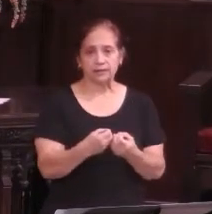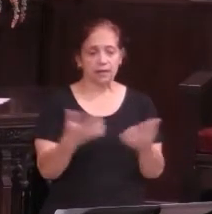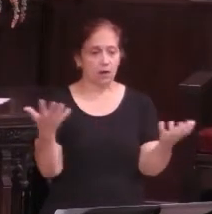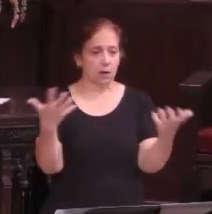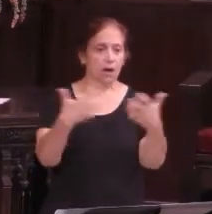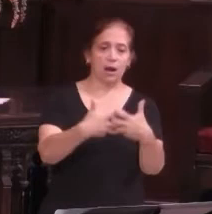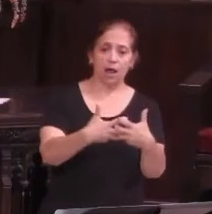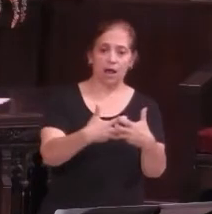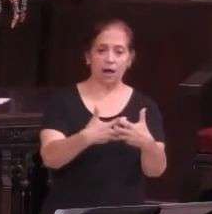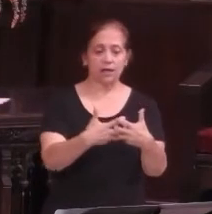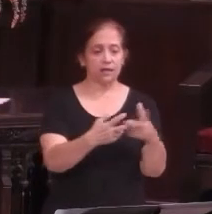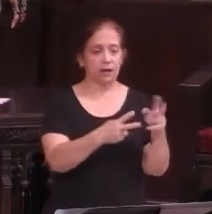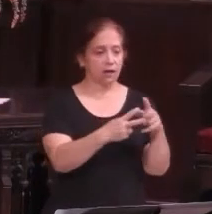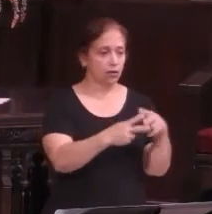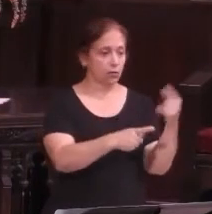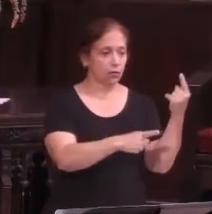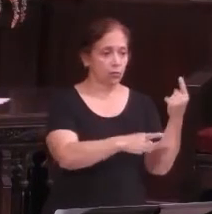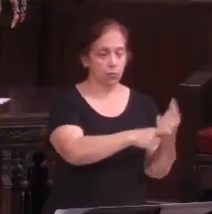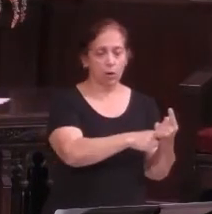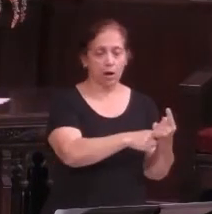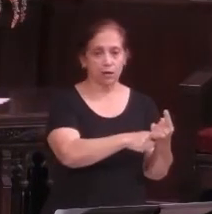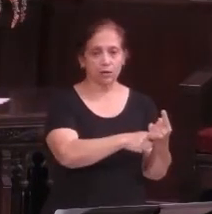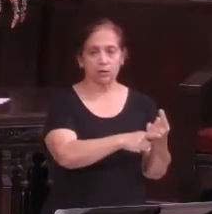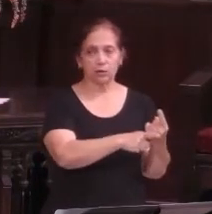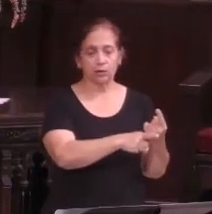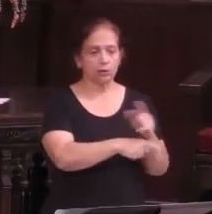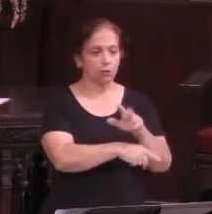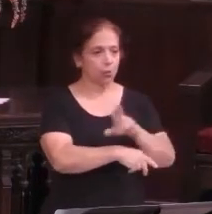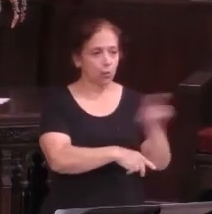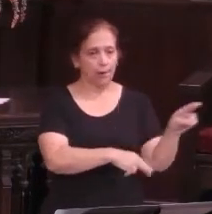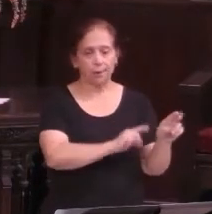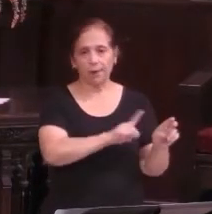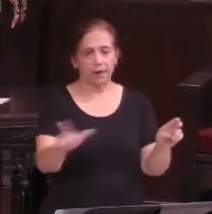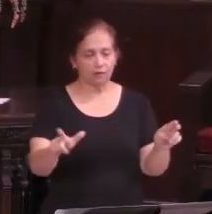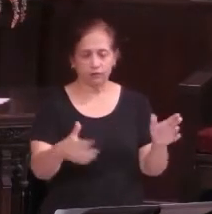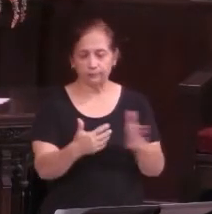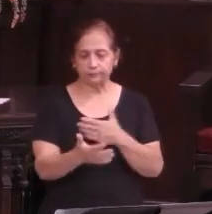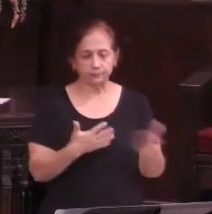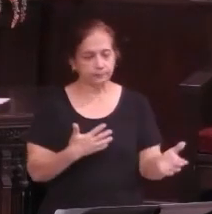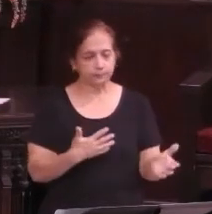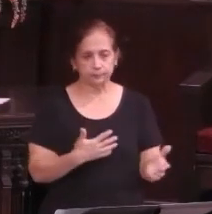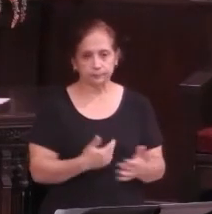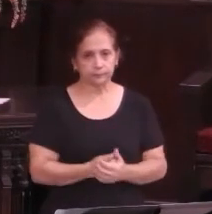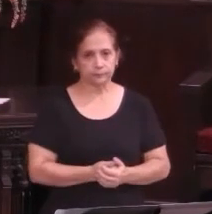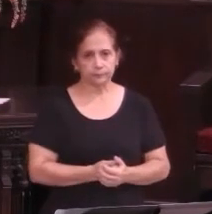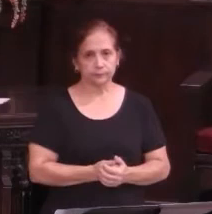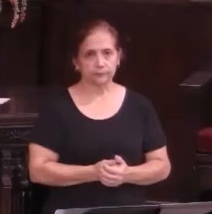aligned on either the right or the left.